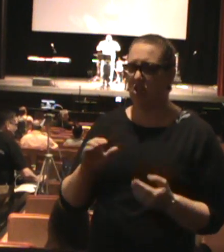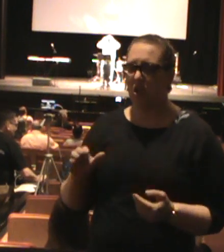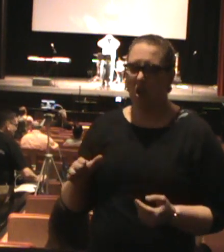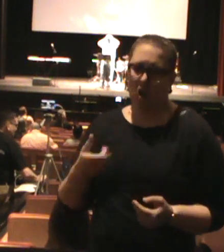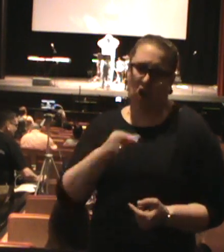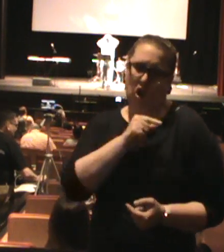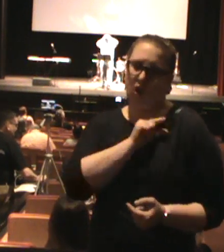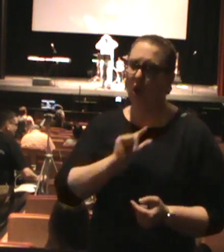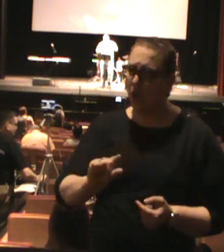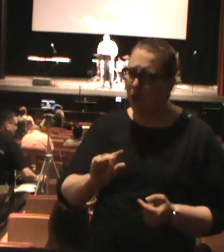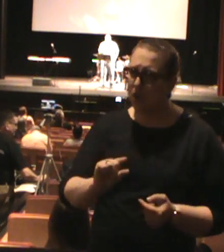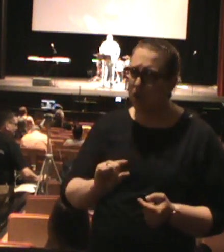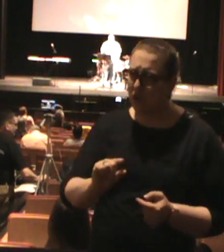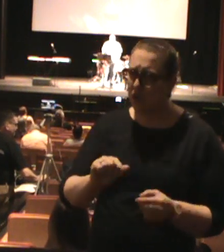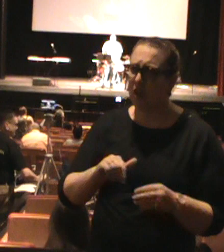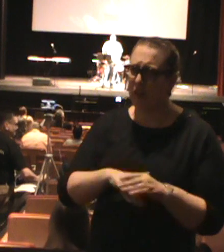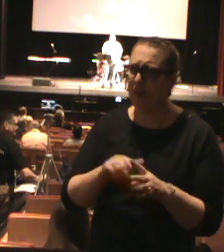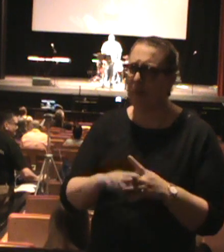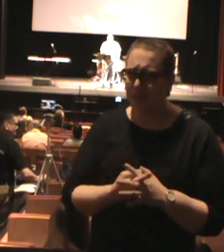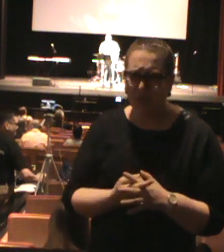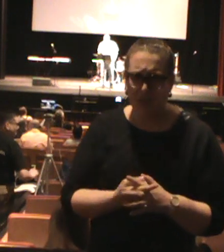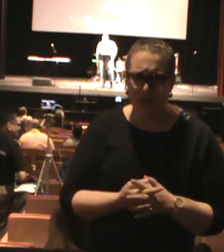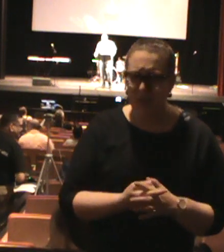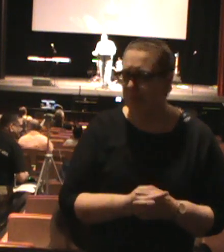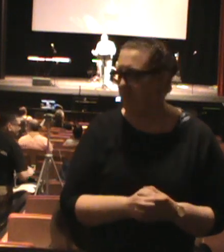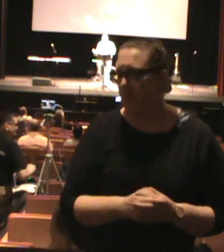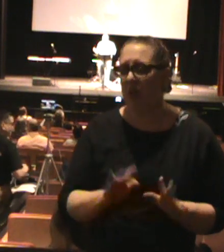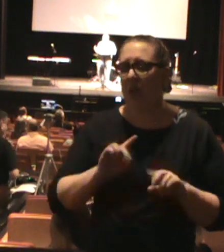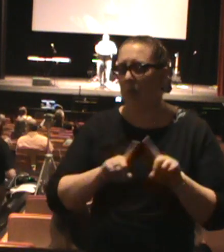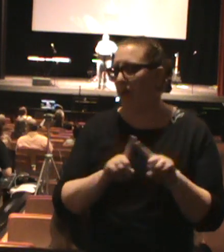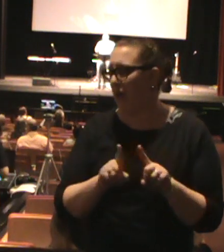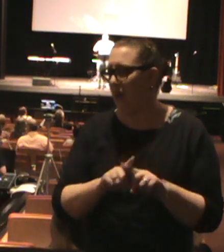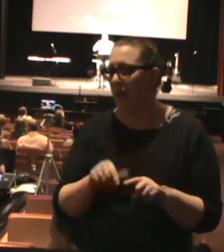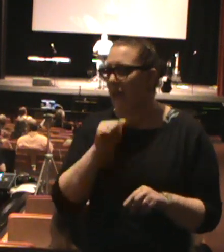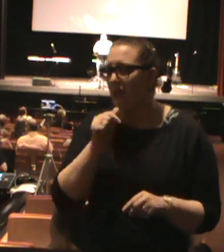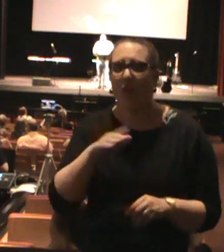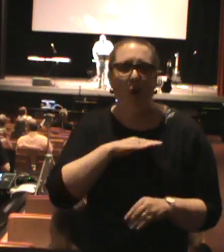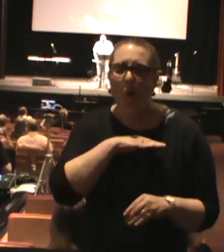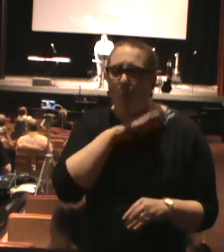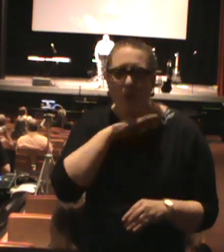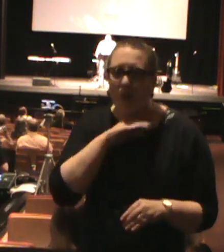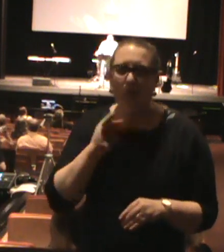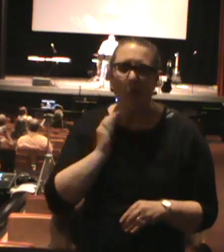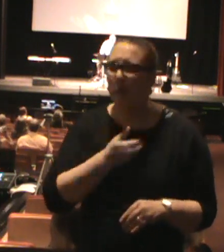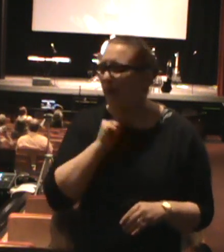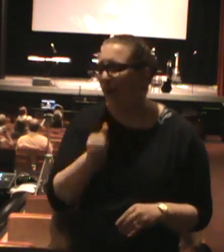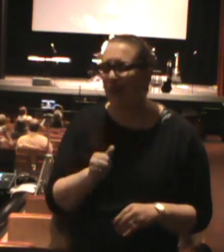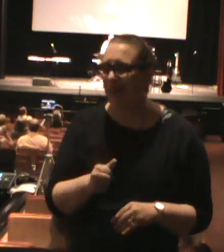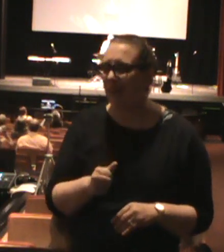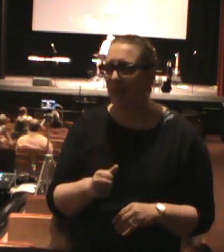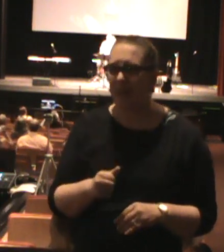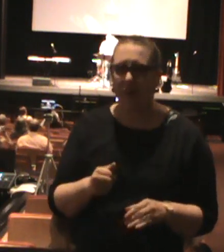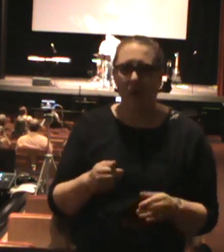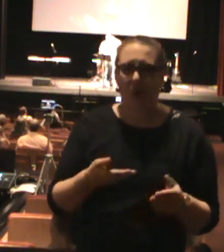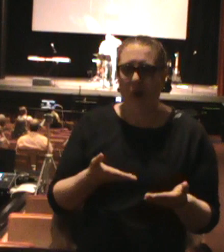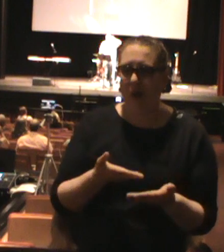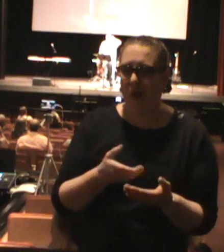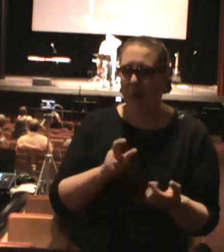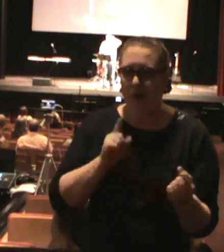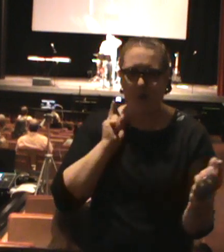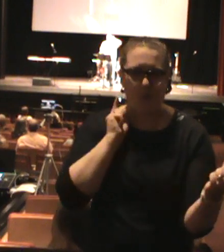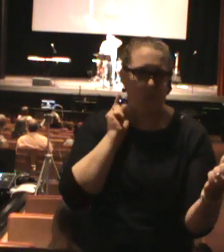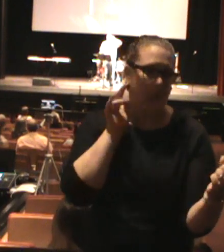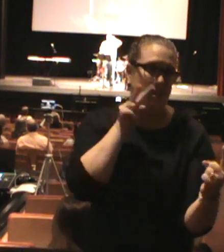Look, welcome. Let's get to it. It's preaching time. Go ahead and grab your Bibles. Open them up with me to Matthew chapter 6. We'll be studying